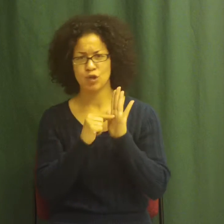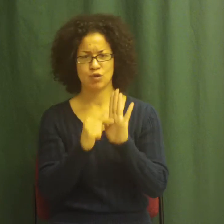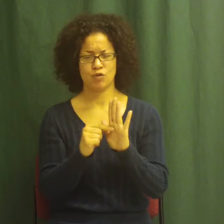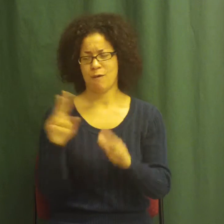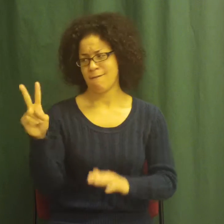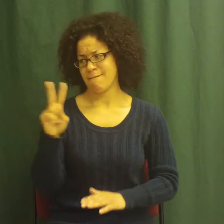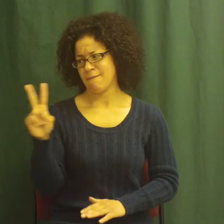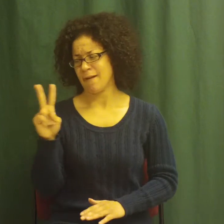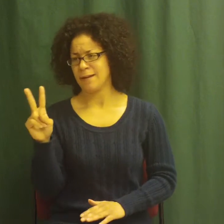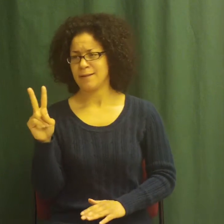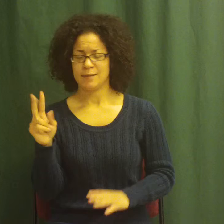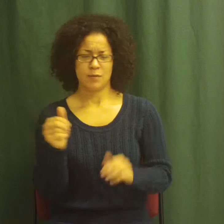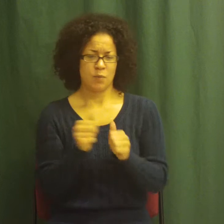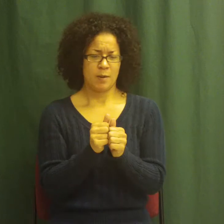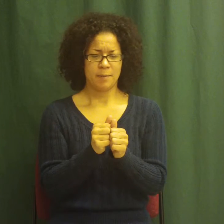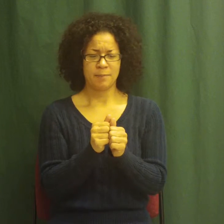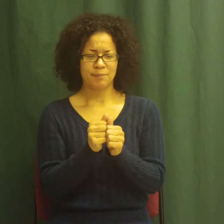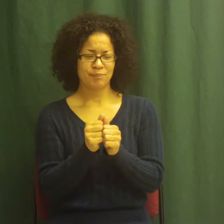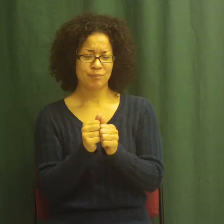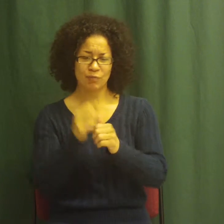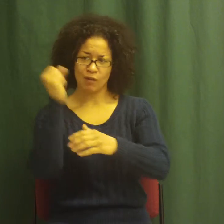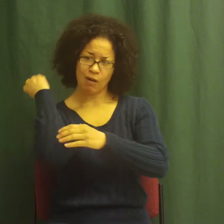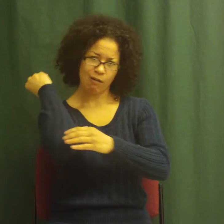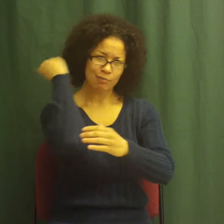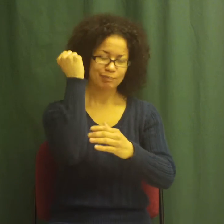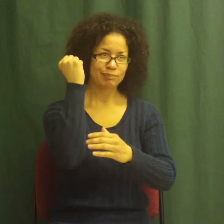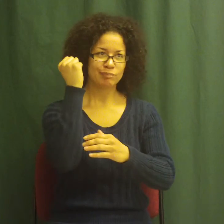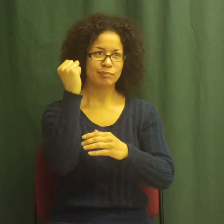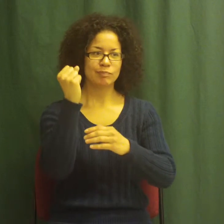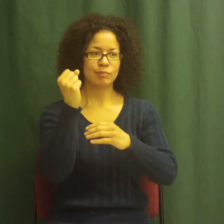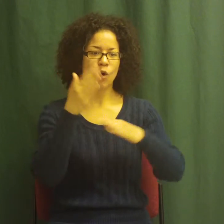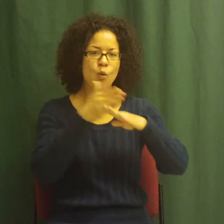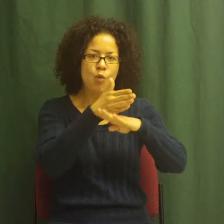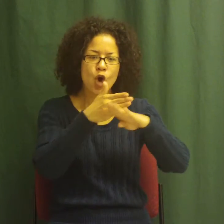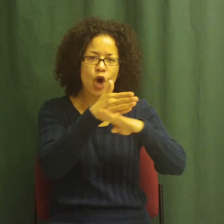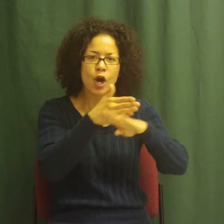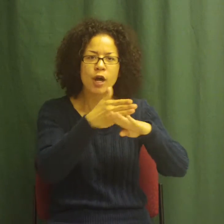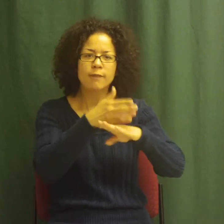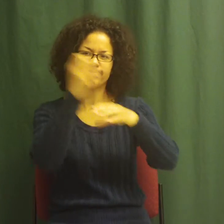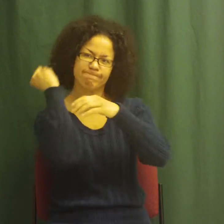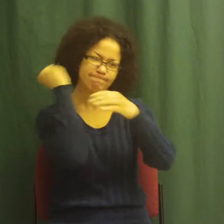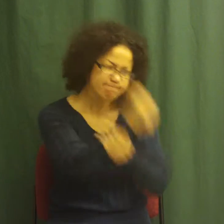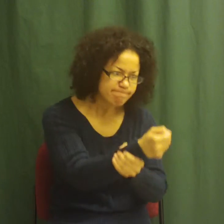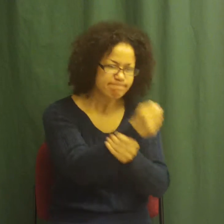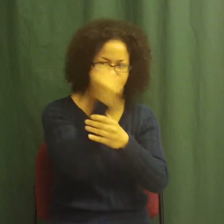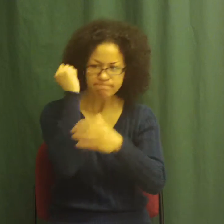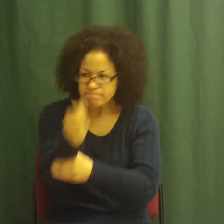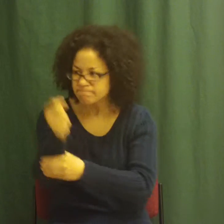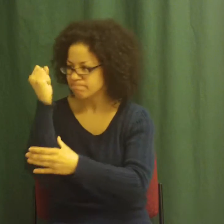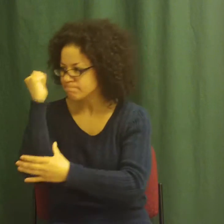crude axes. But the Vikings were actually skilled weaponsmiths.